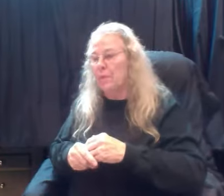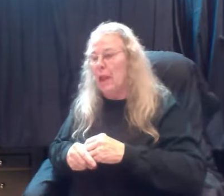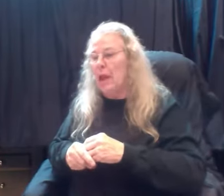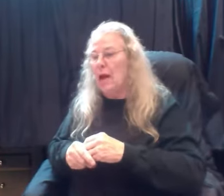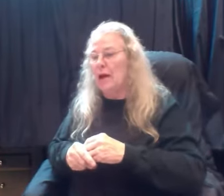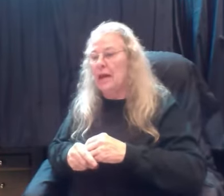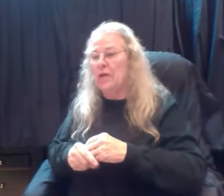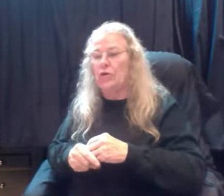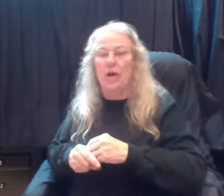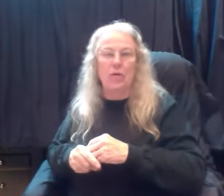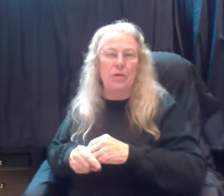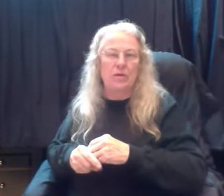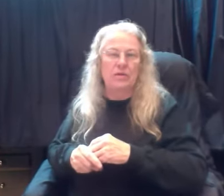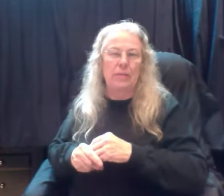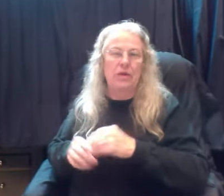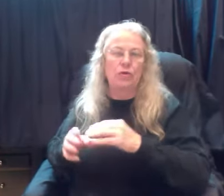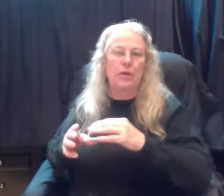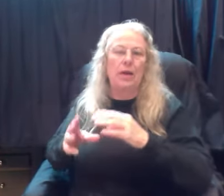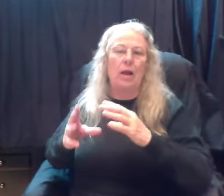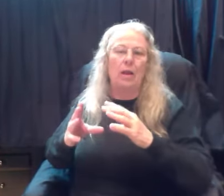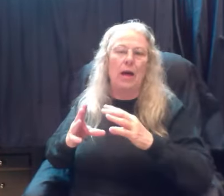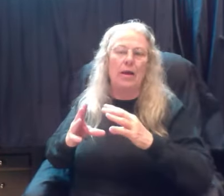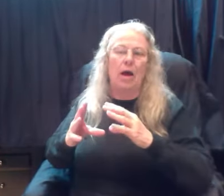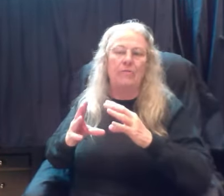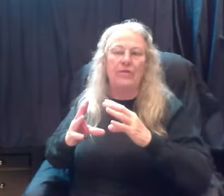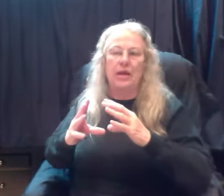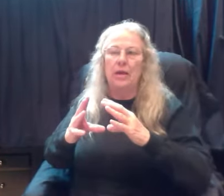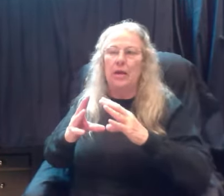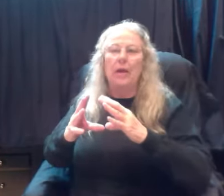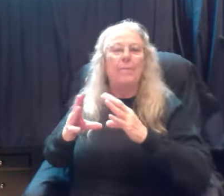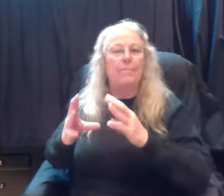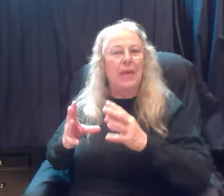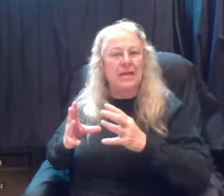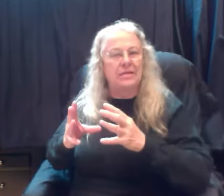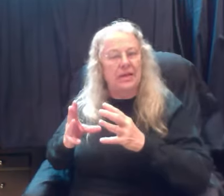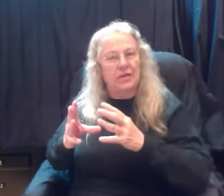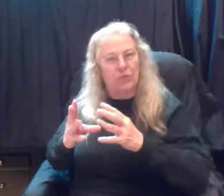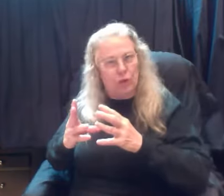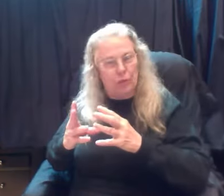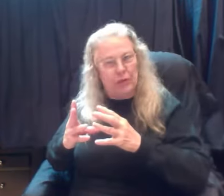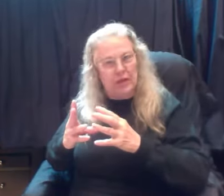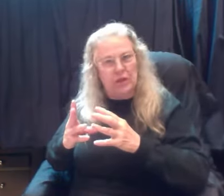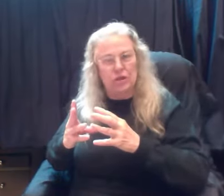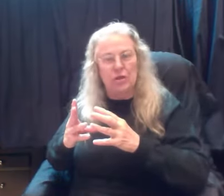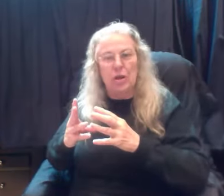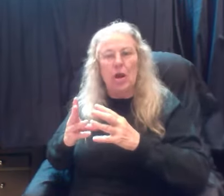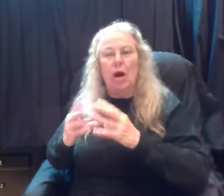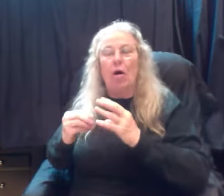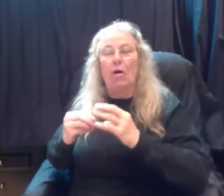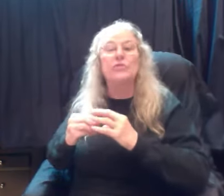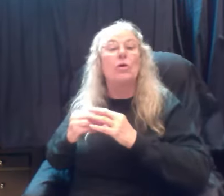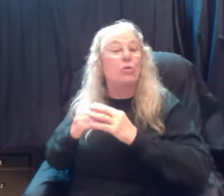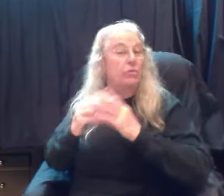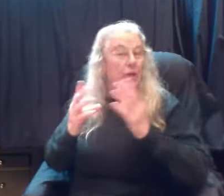Again, you're not going to see me doing a lot of the basic interpretation. Also, the little